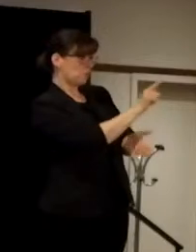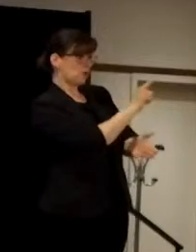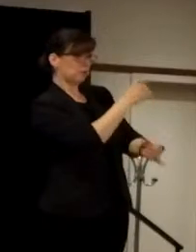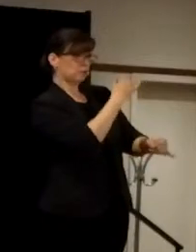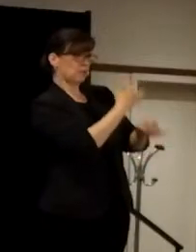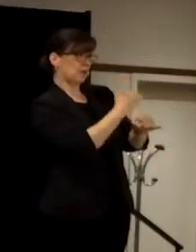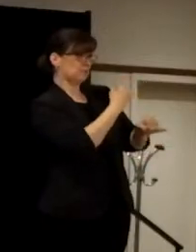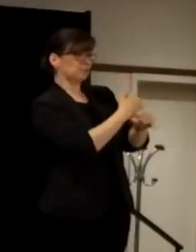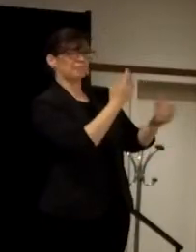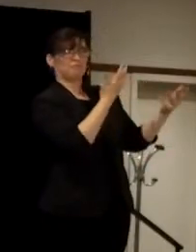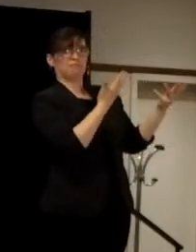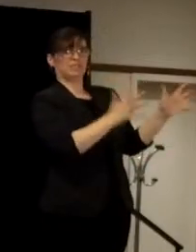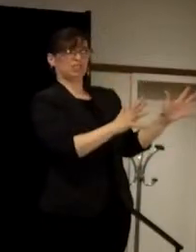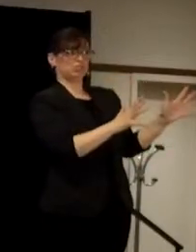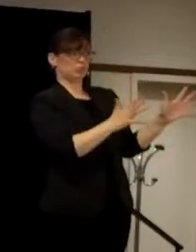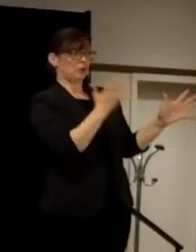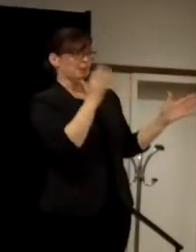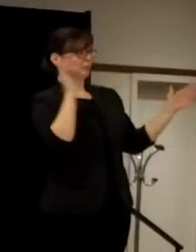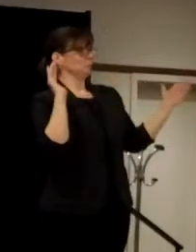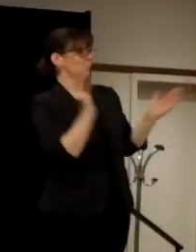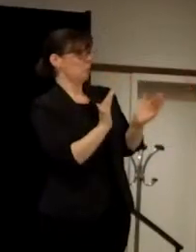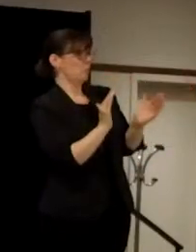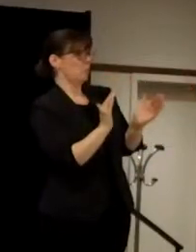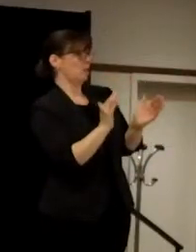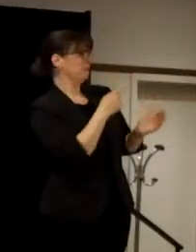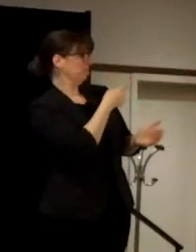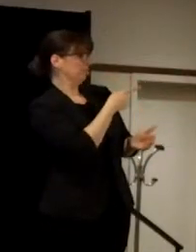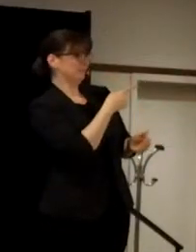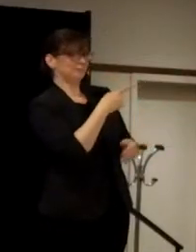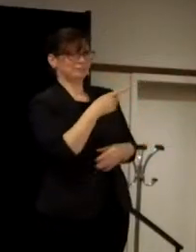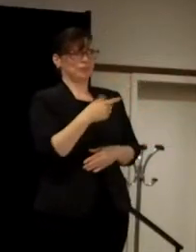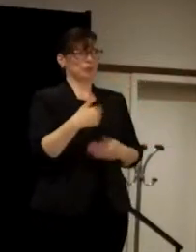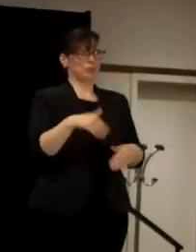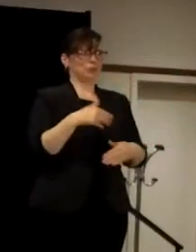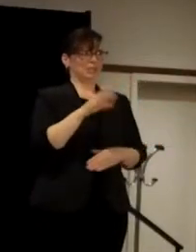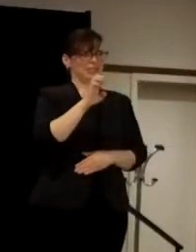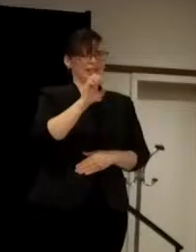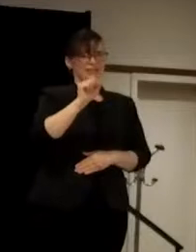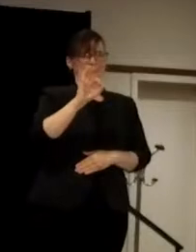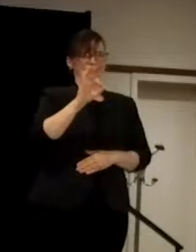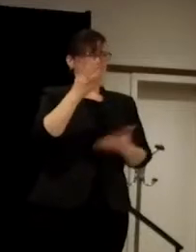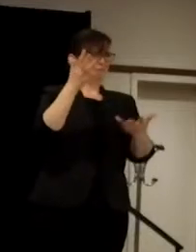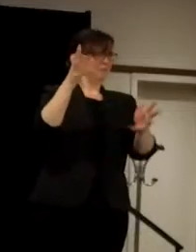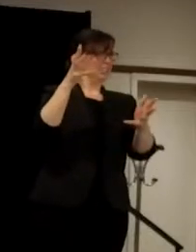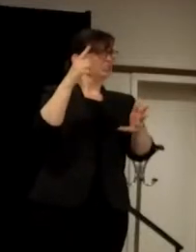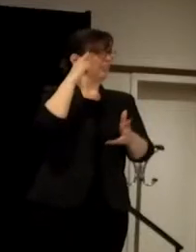is the ESF is pretty much done. There might have been a handful of students